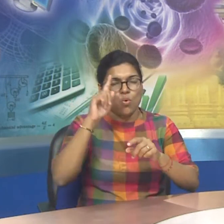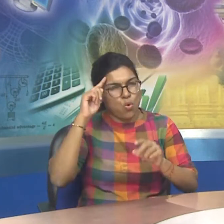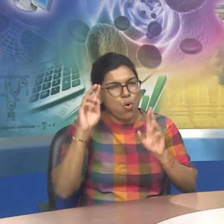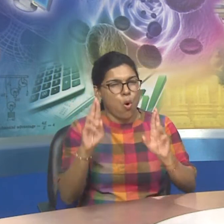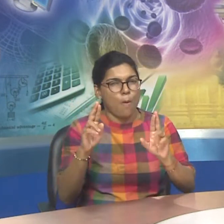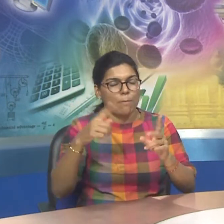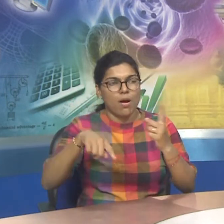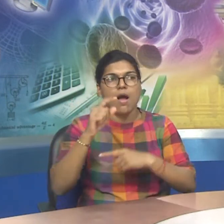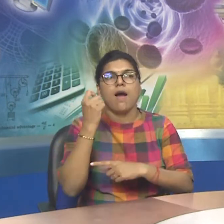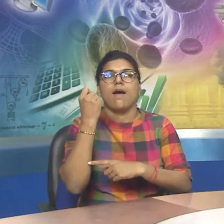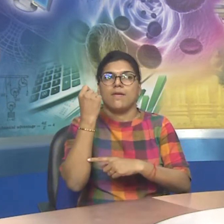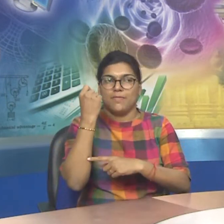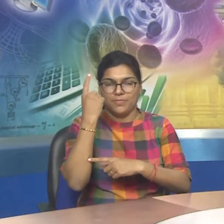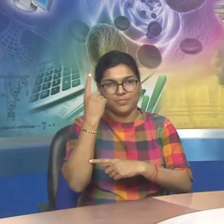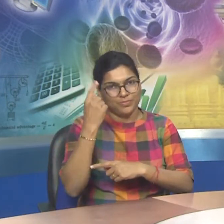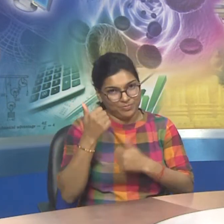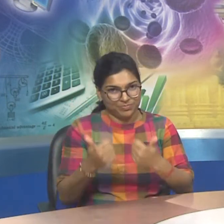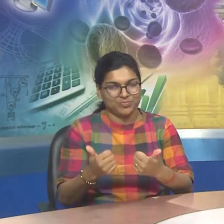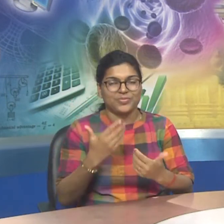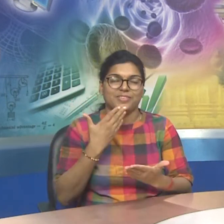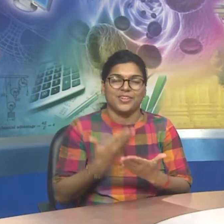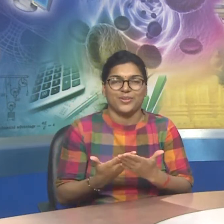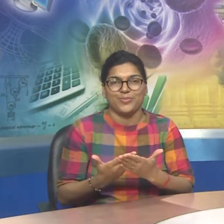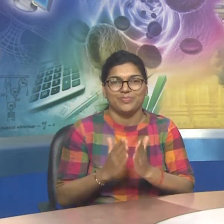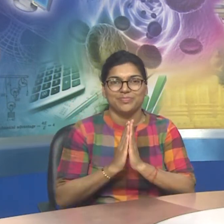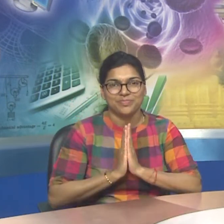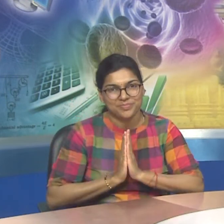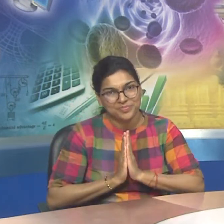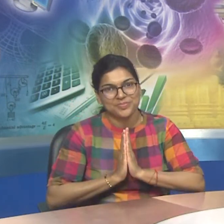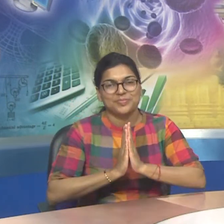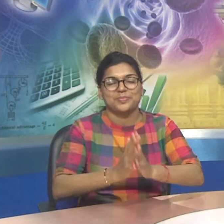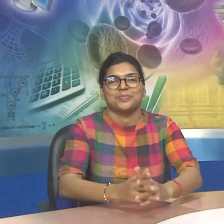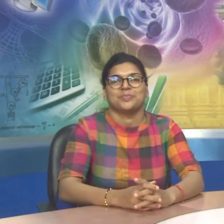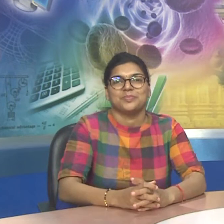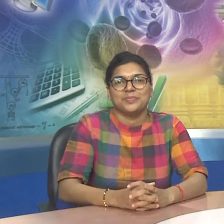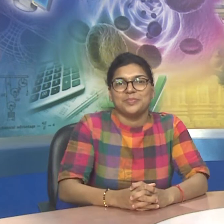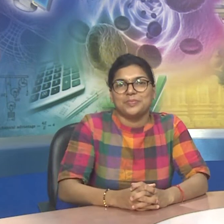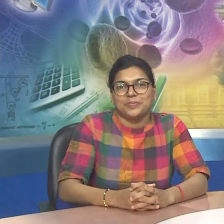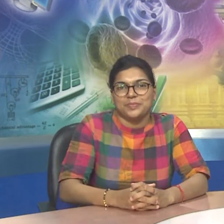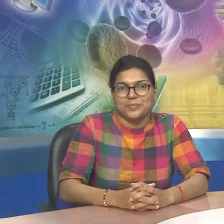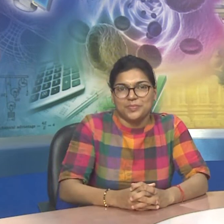I hope you all understood the lesson well. Thank you. Namaskar.